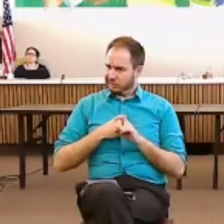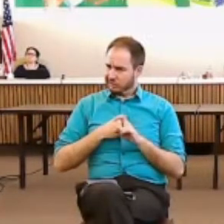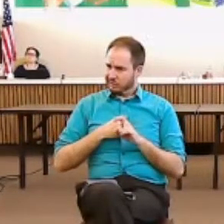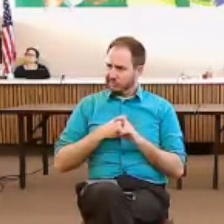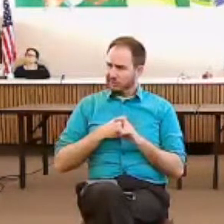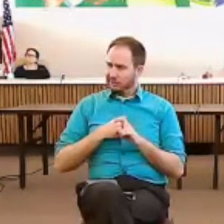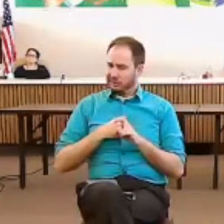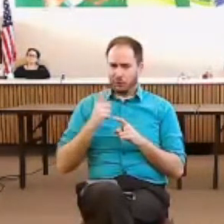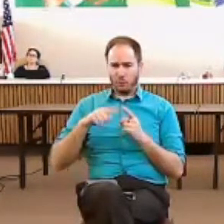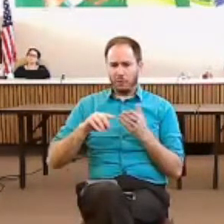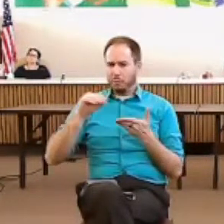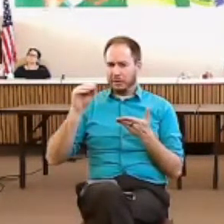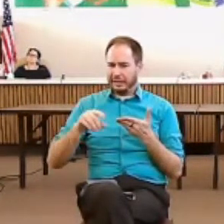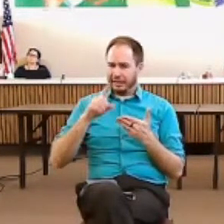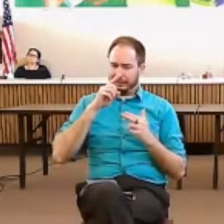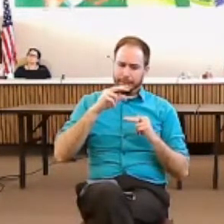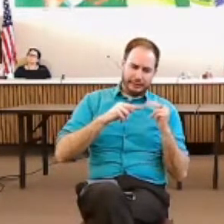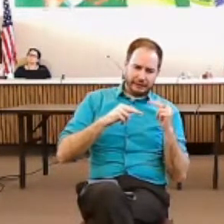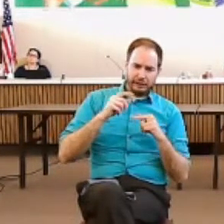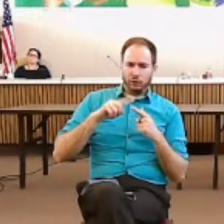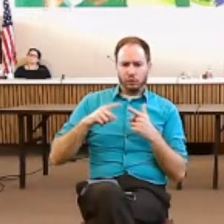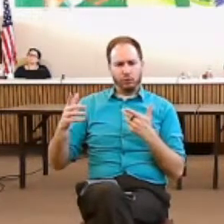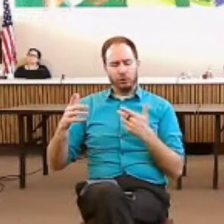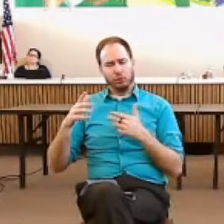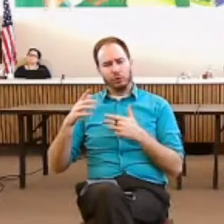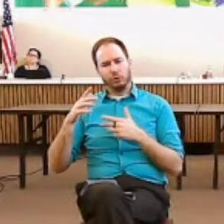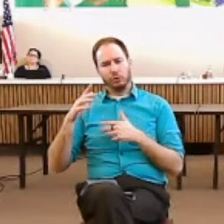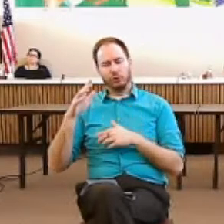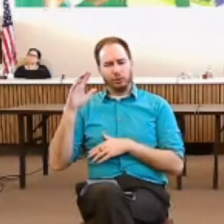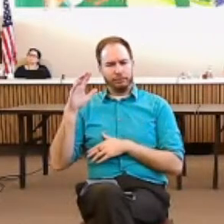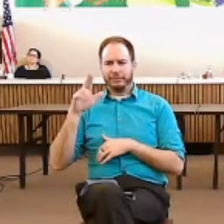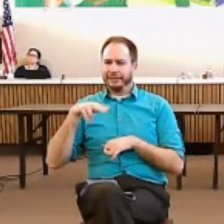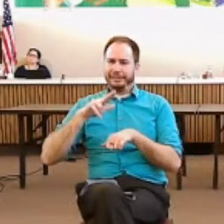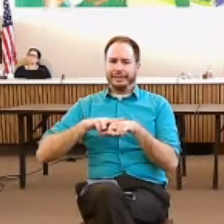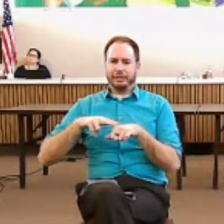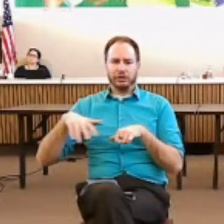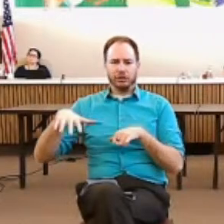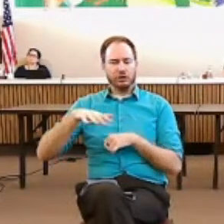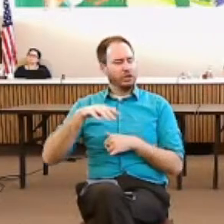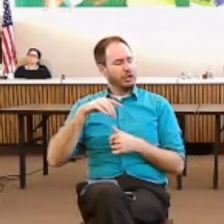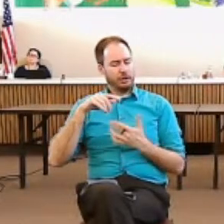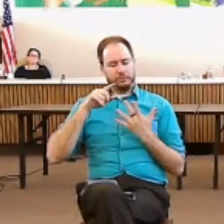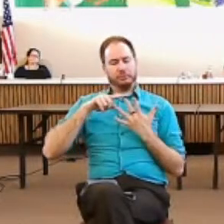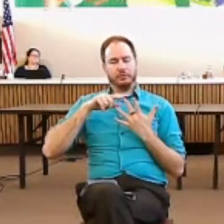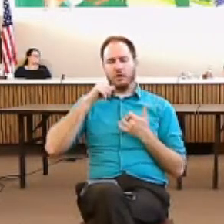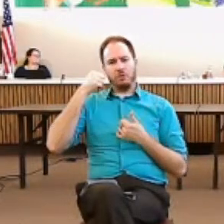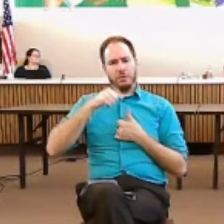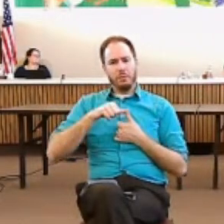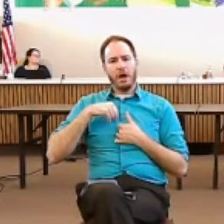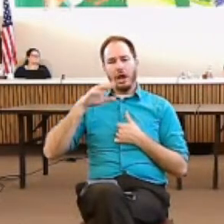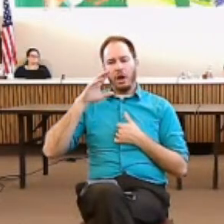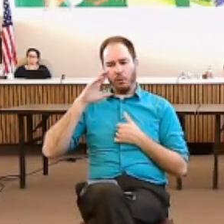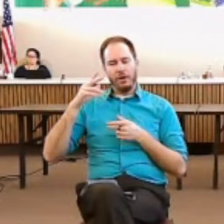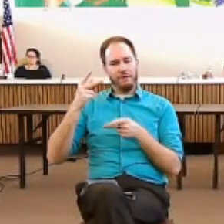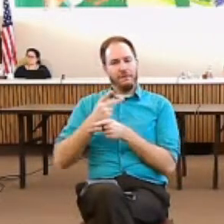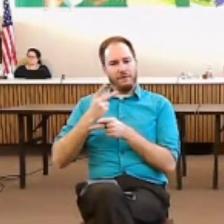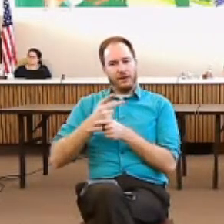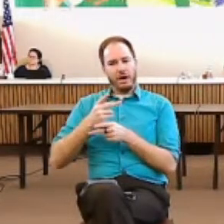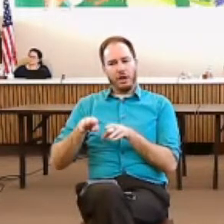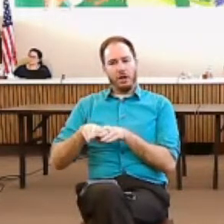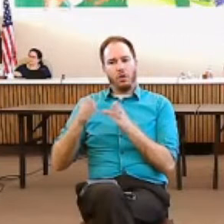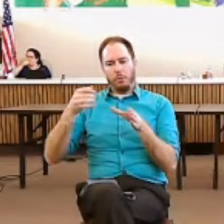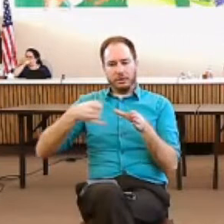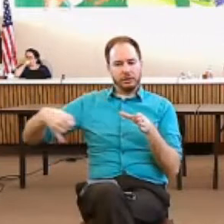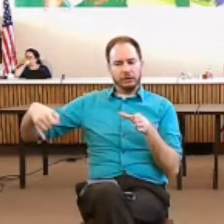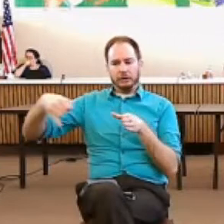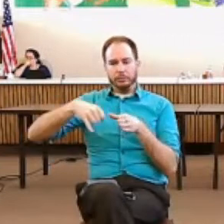to, is that the, I don't remember if it's the model exactly that that they're number, going by? but what we will get the open space. They